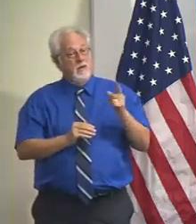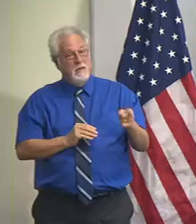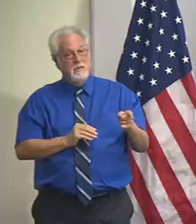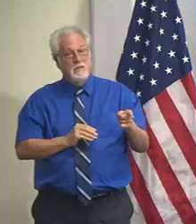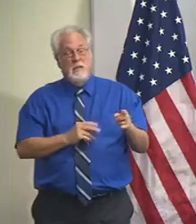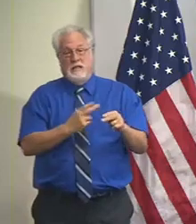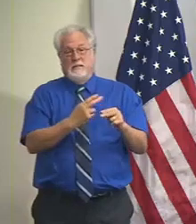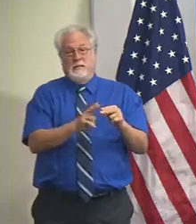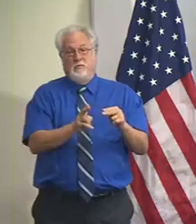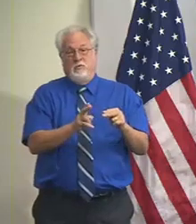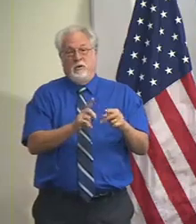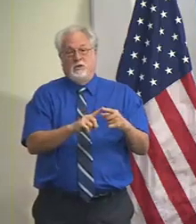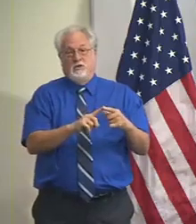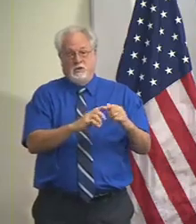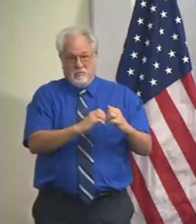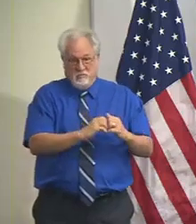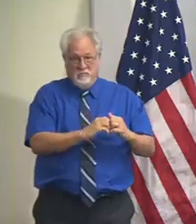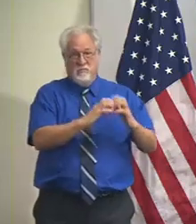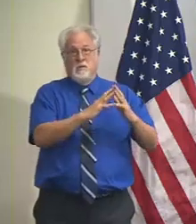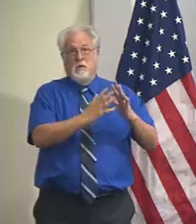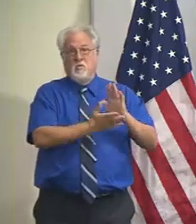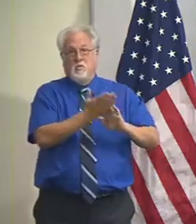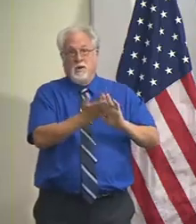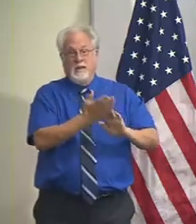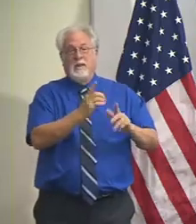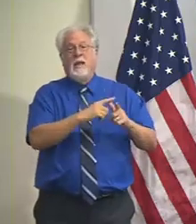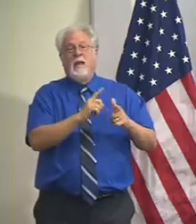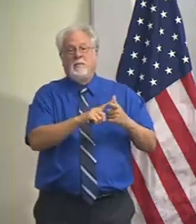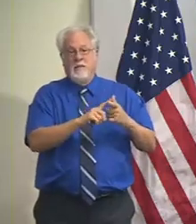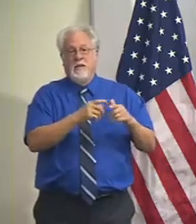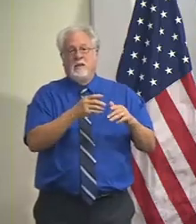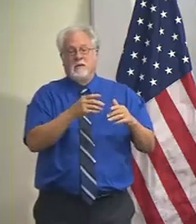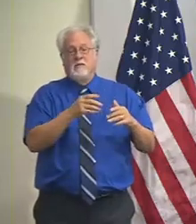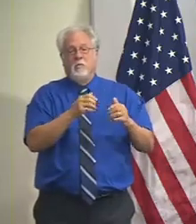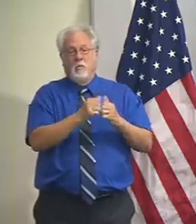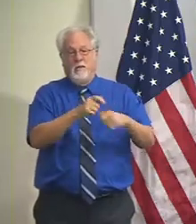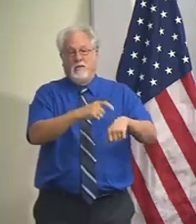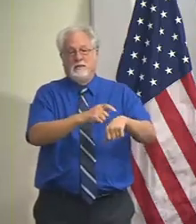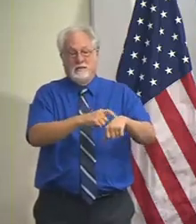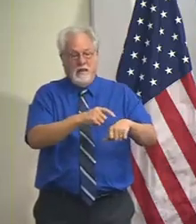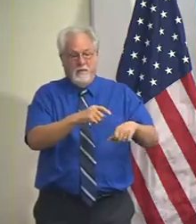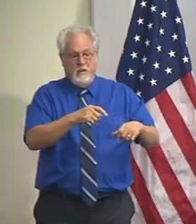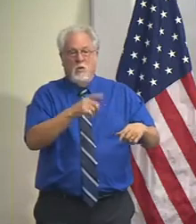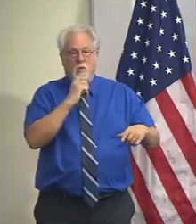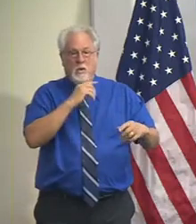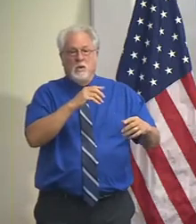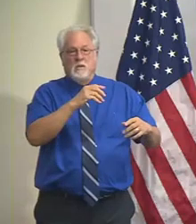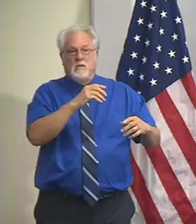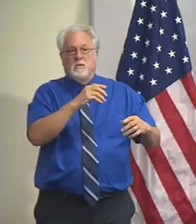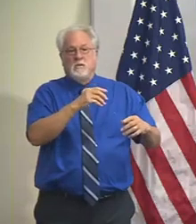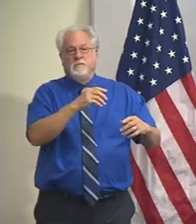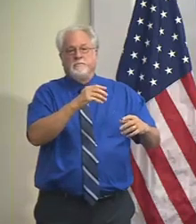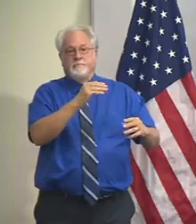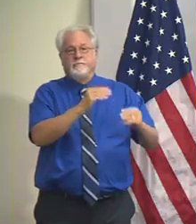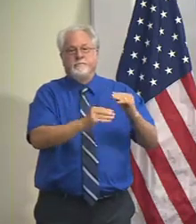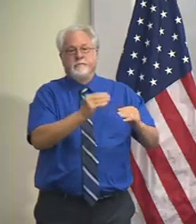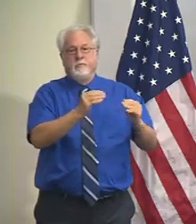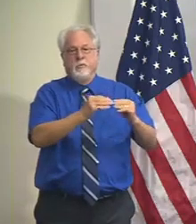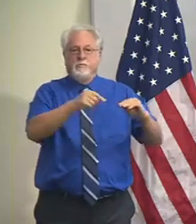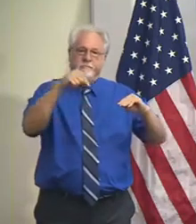be temporary just to get the system up and running, and then over time, as they are able, they'll affect the more